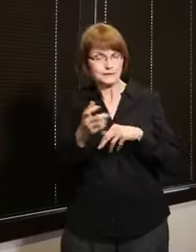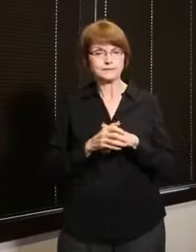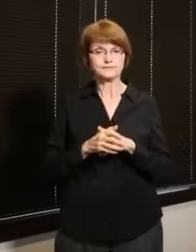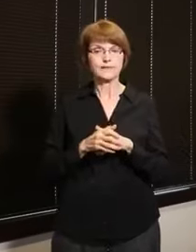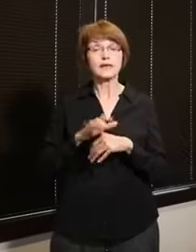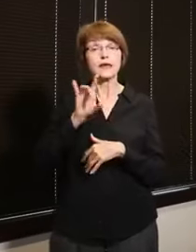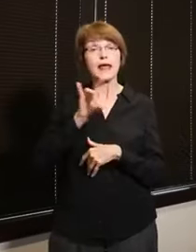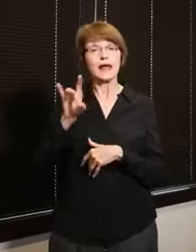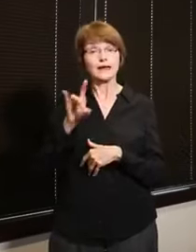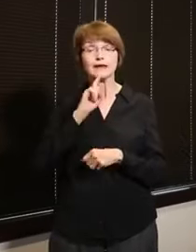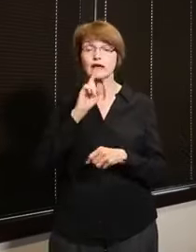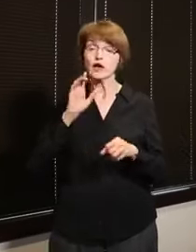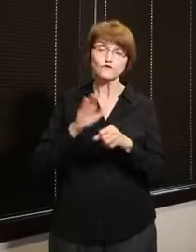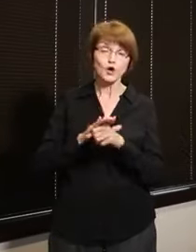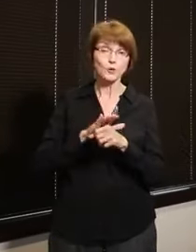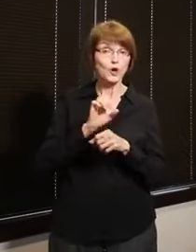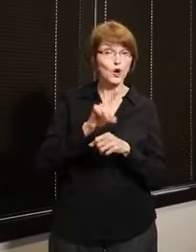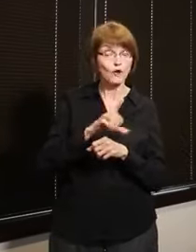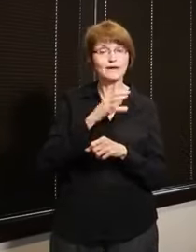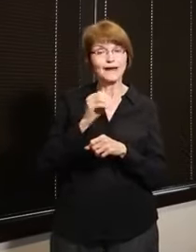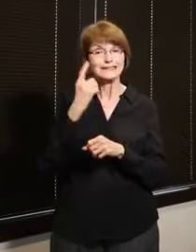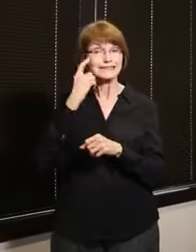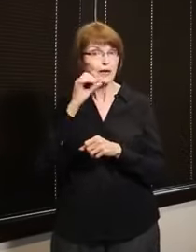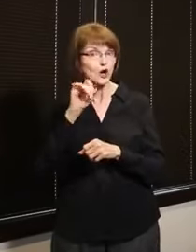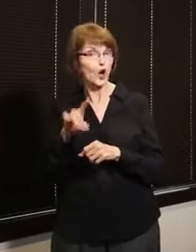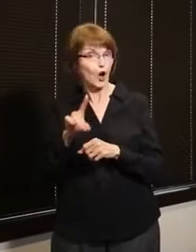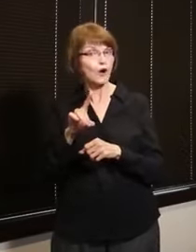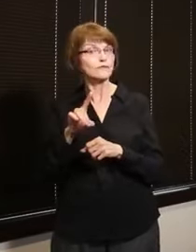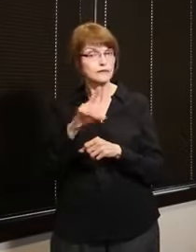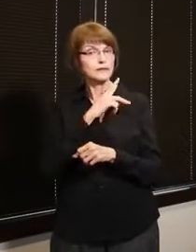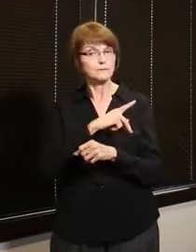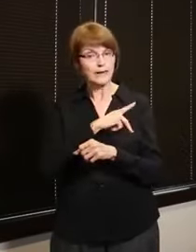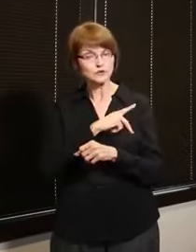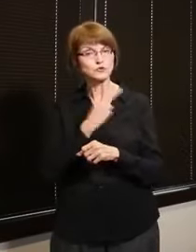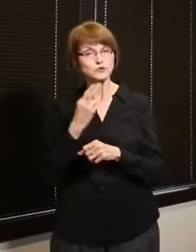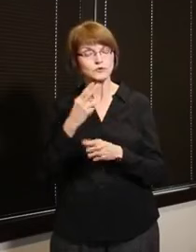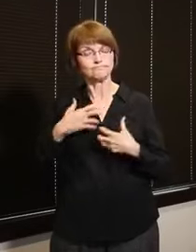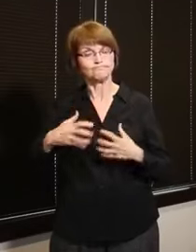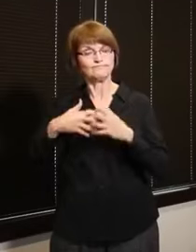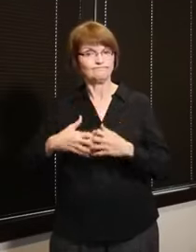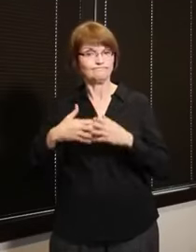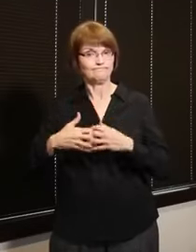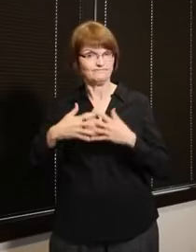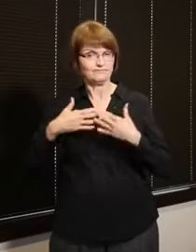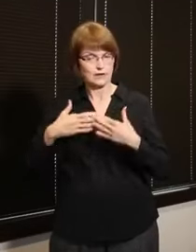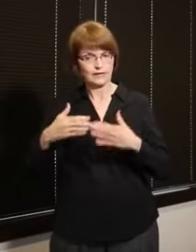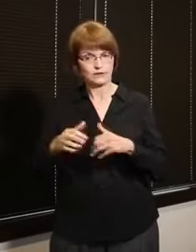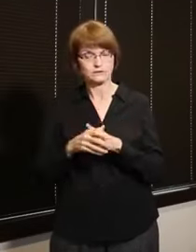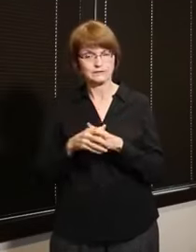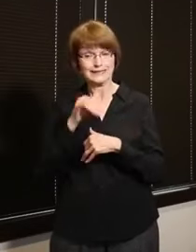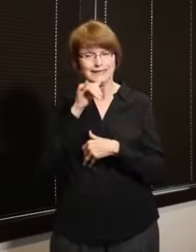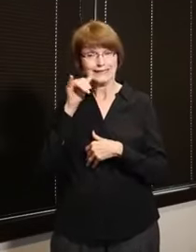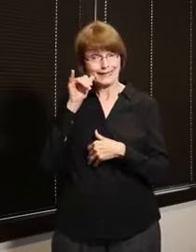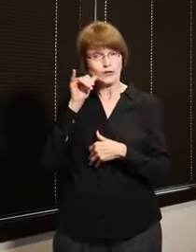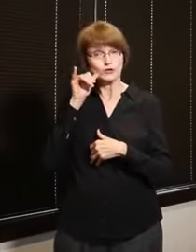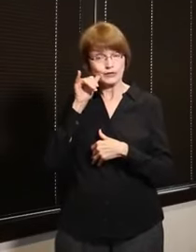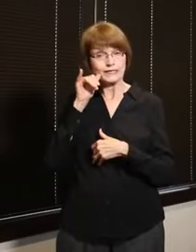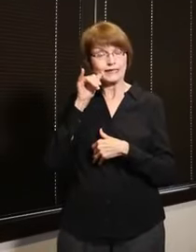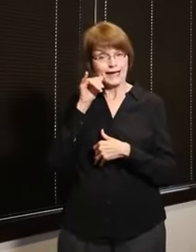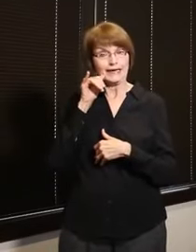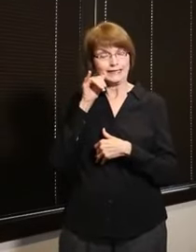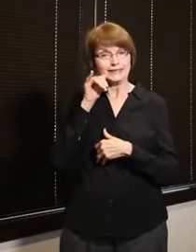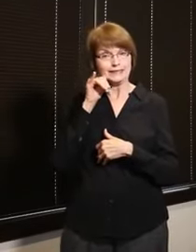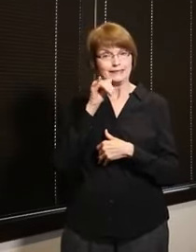have 88 confirmed COVID and suspected COVID patients on our ventilators, which is up slightly from yesterday, where we